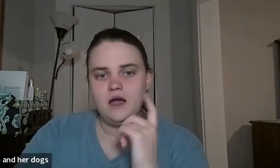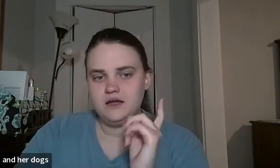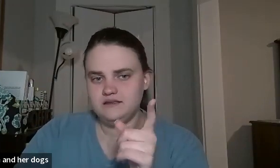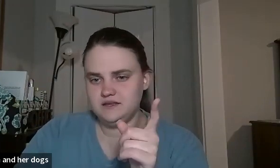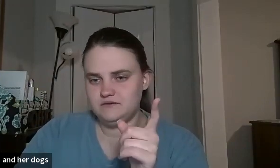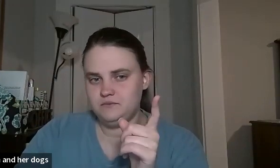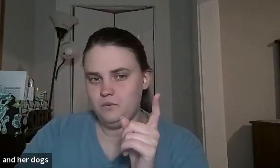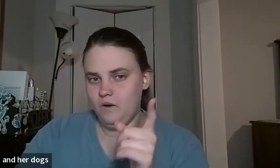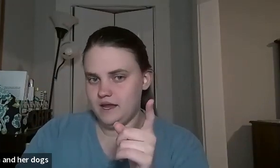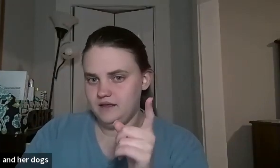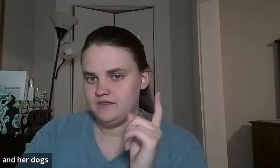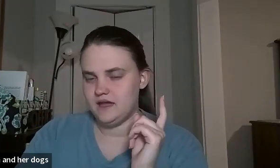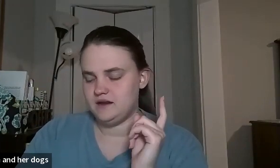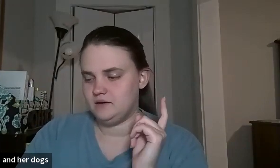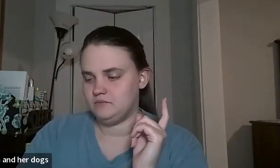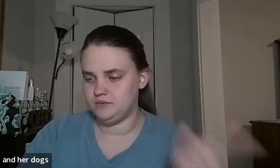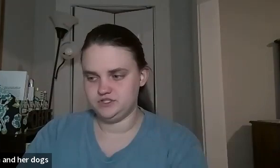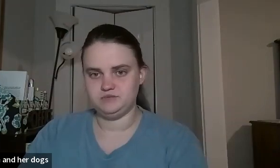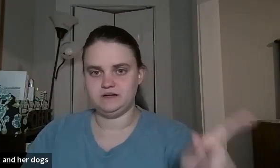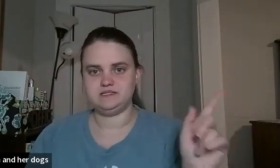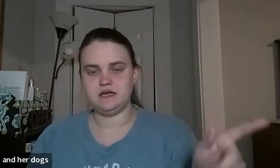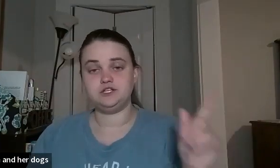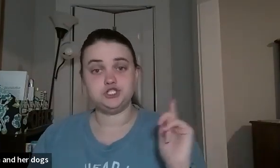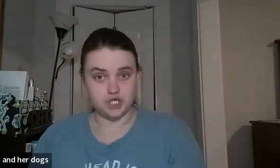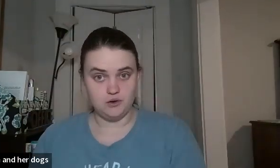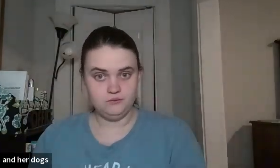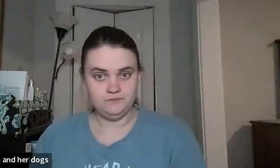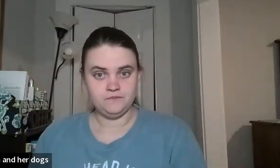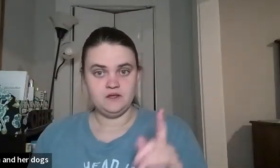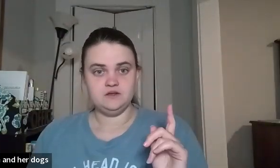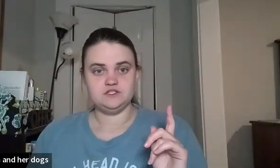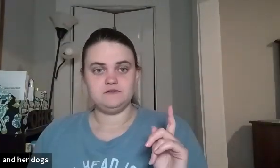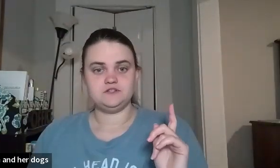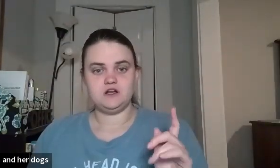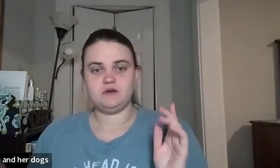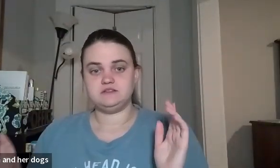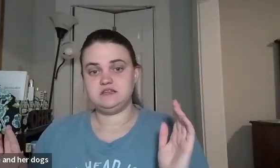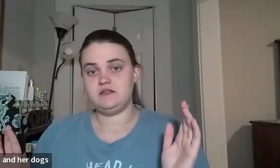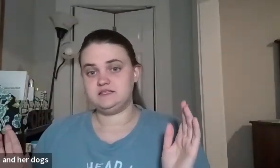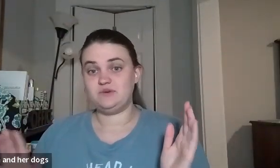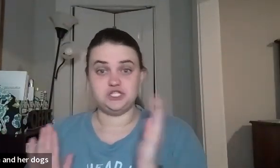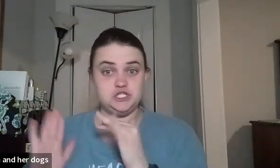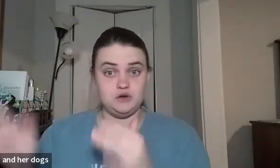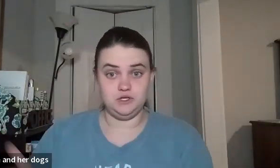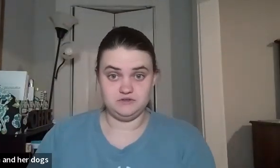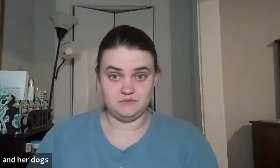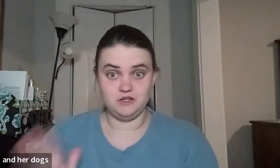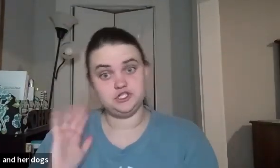I can think of one that went with just what I was saying, show. So if you're talking about telling someone to show you something or show